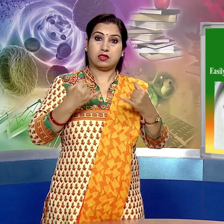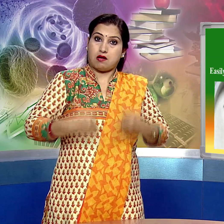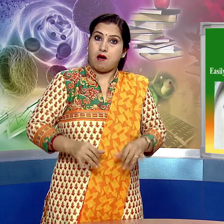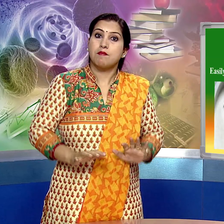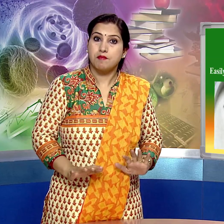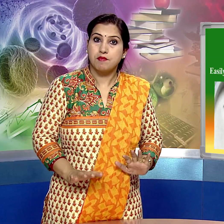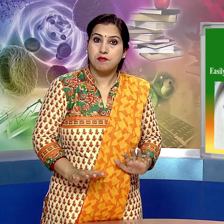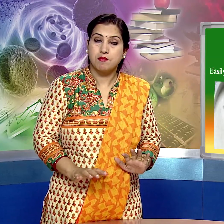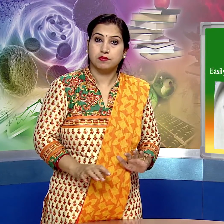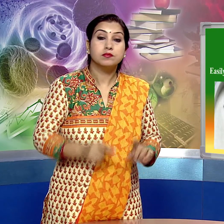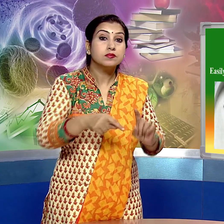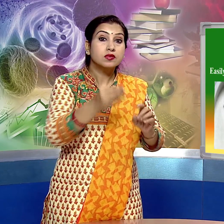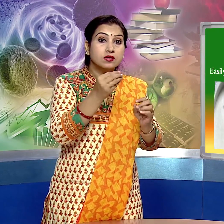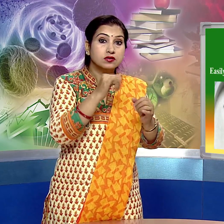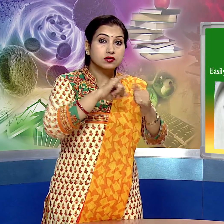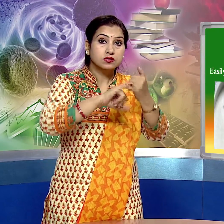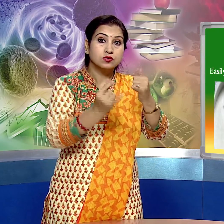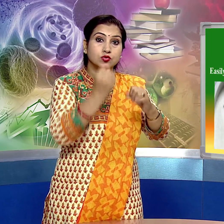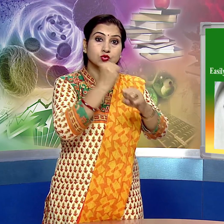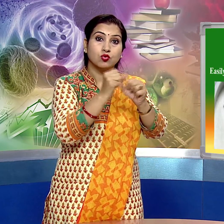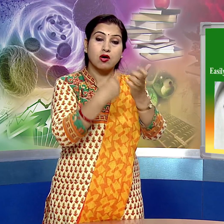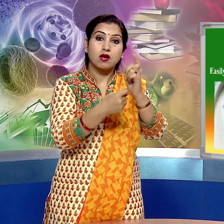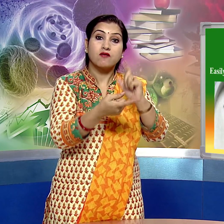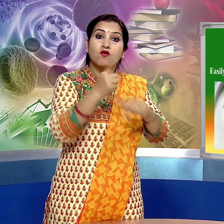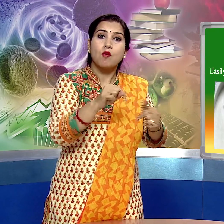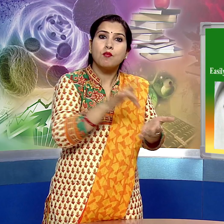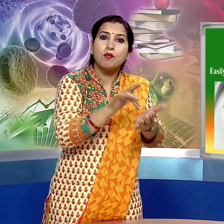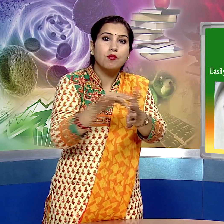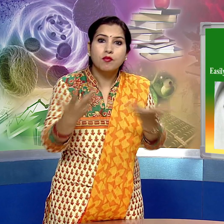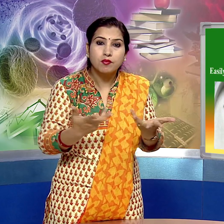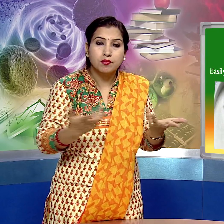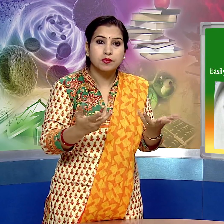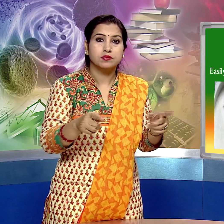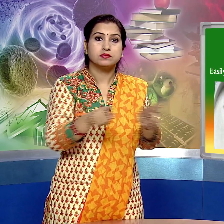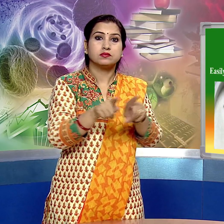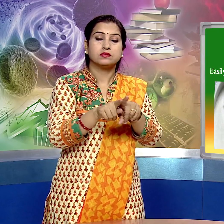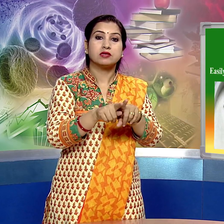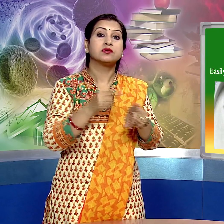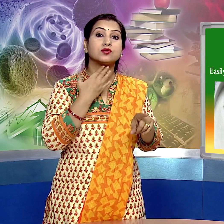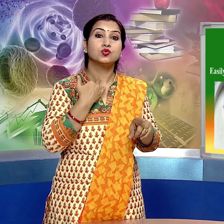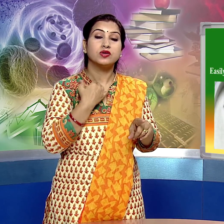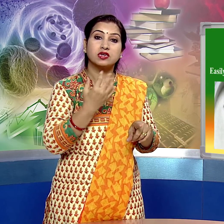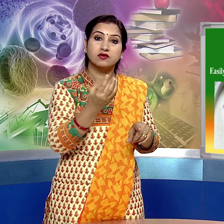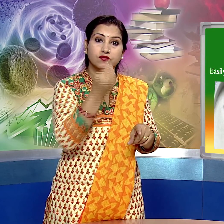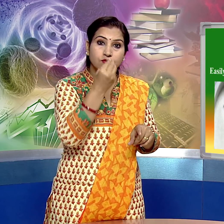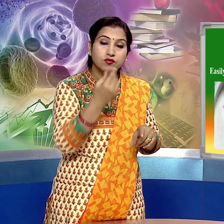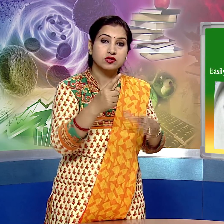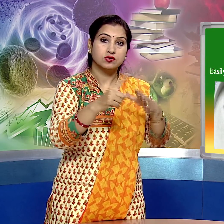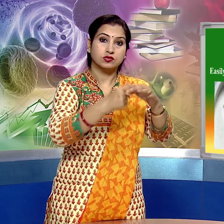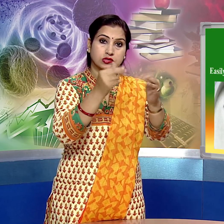The sources of sugar are sugar and food containing sugar like